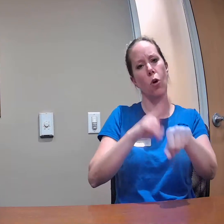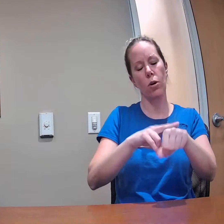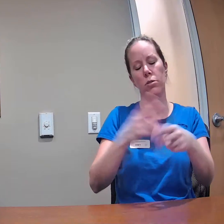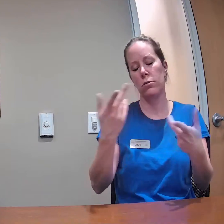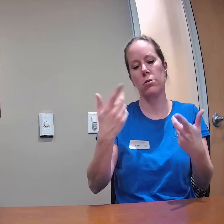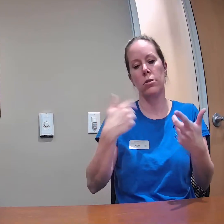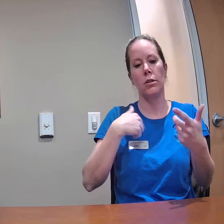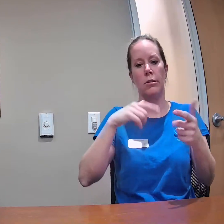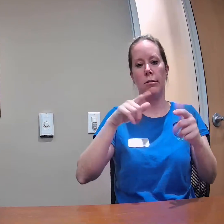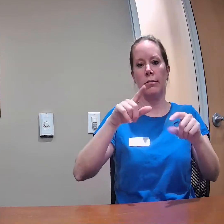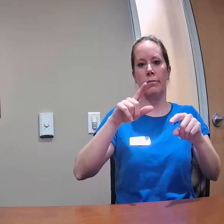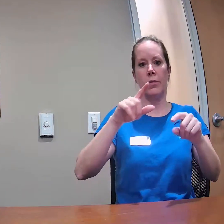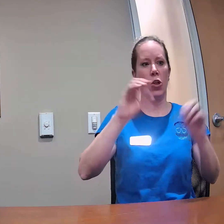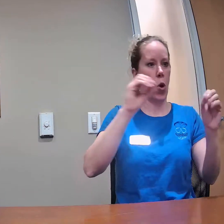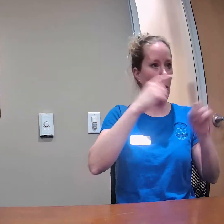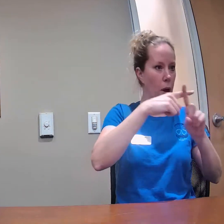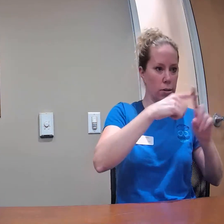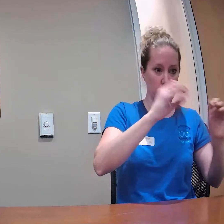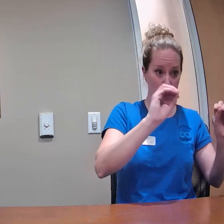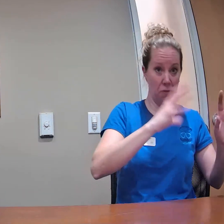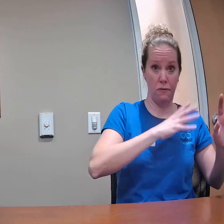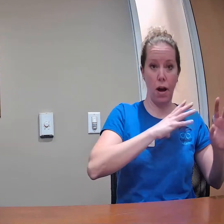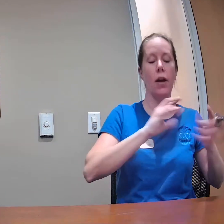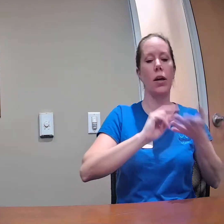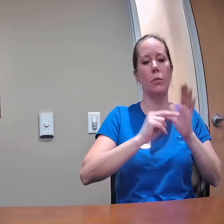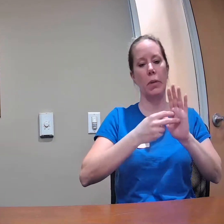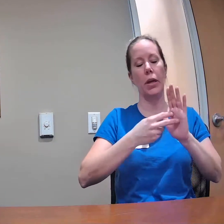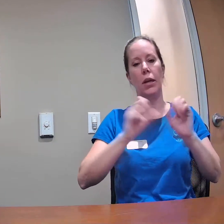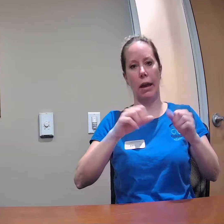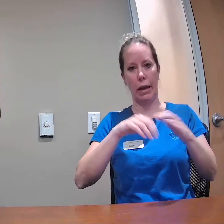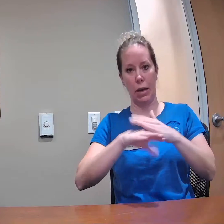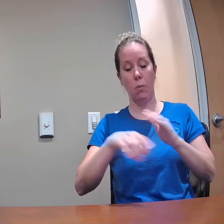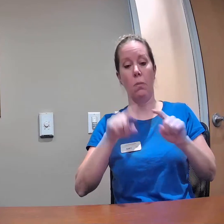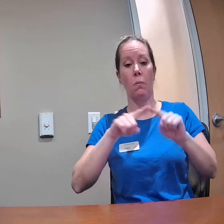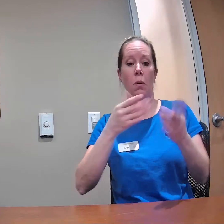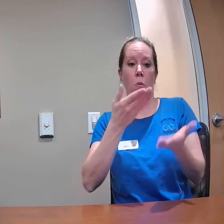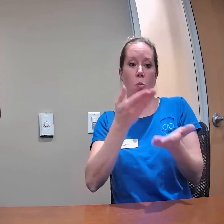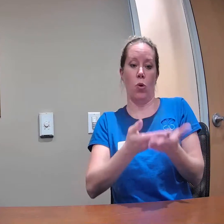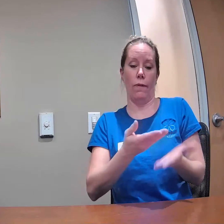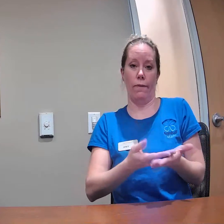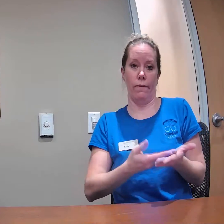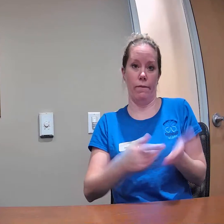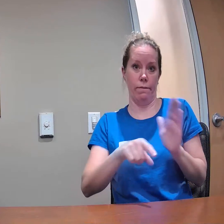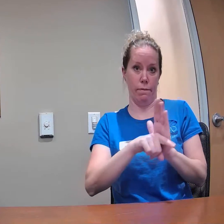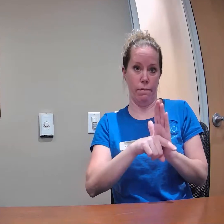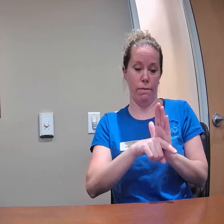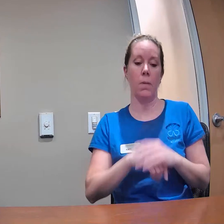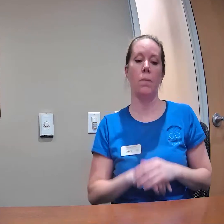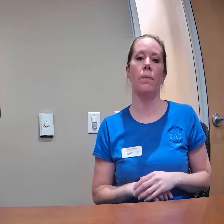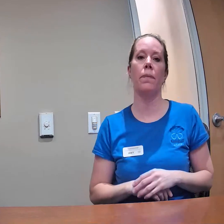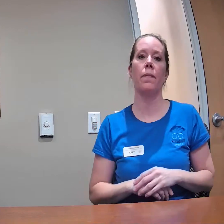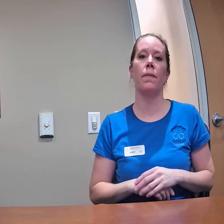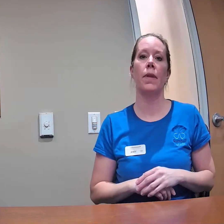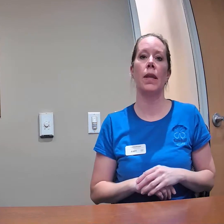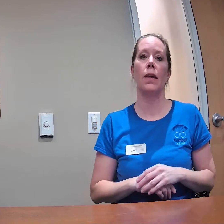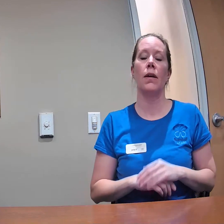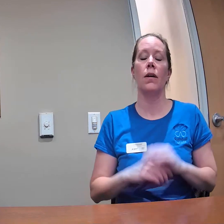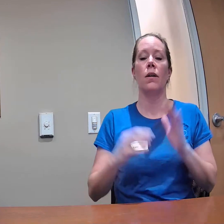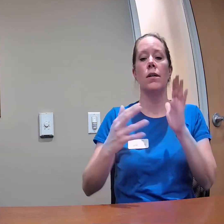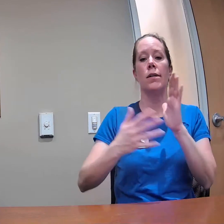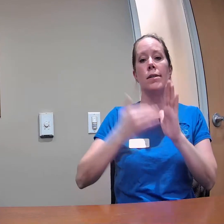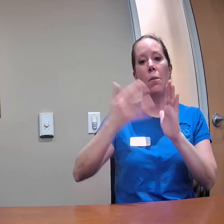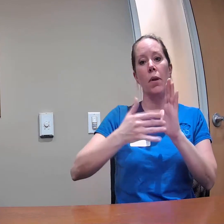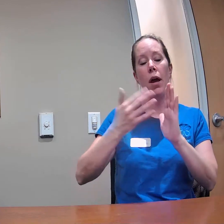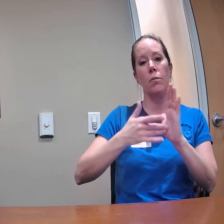we've realized there's a bit of an issue with this particular directive in that sometimes people are not getting